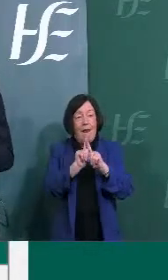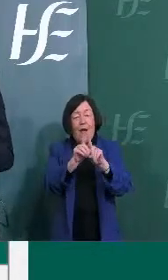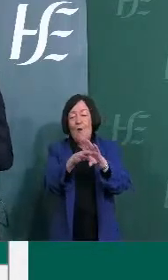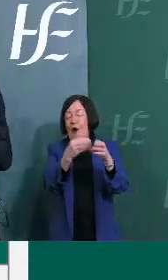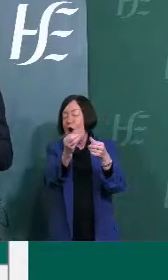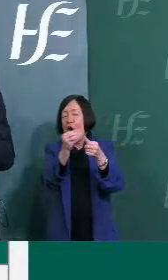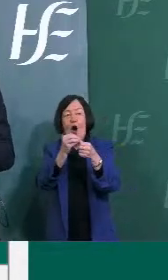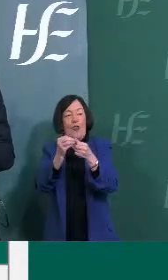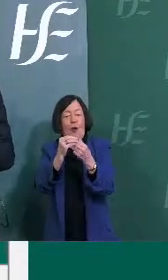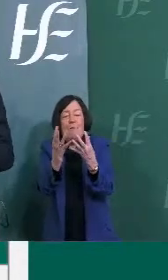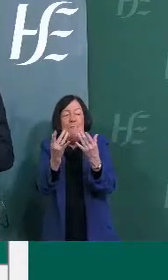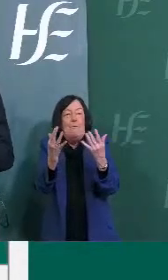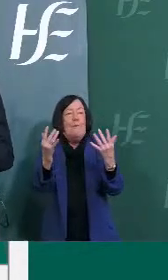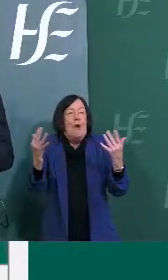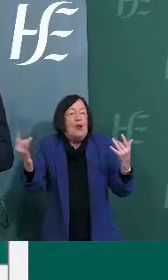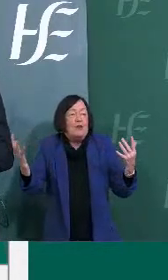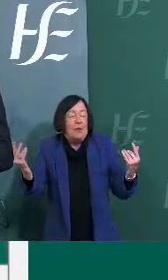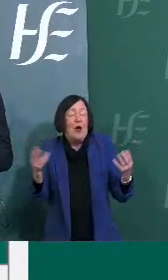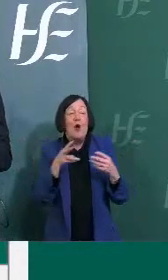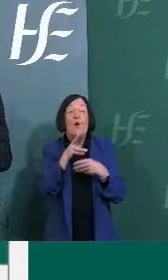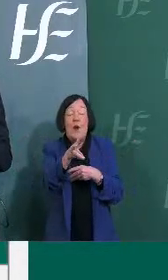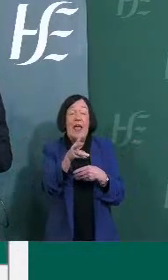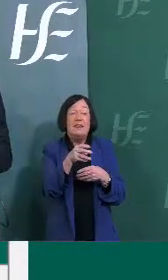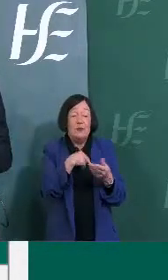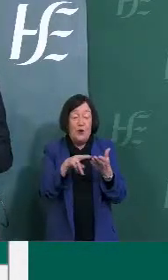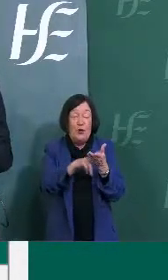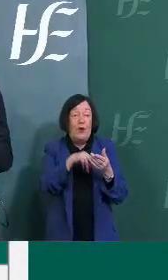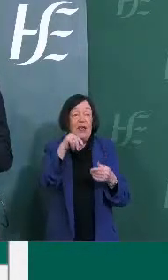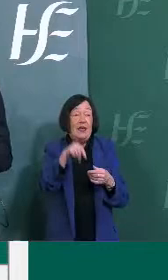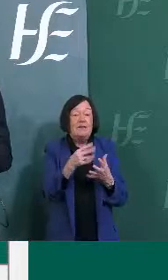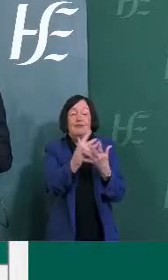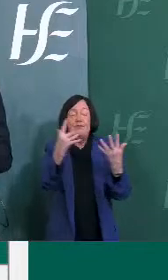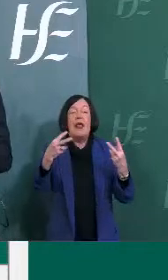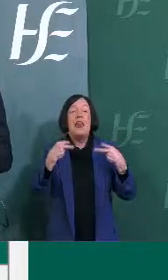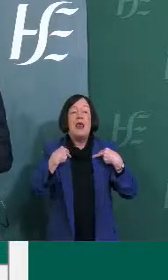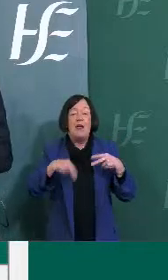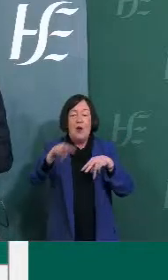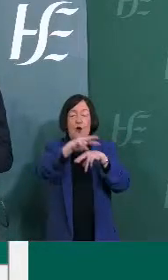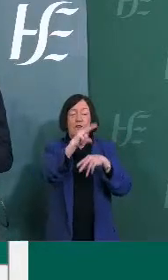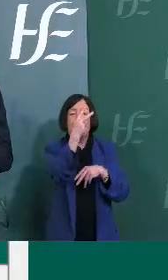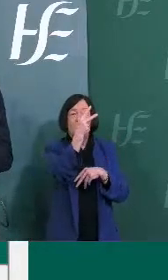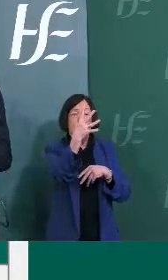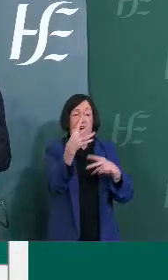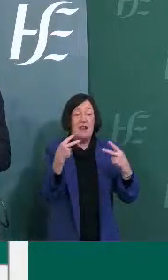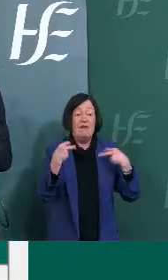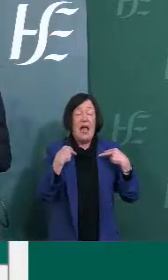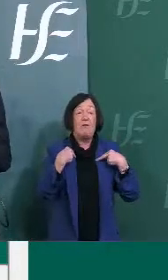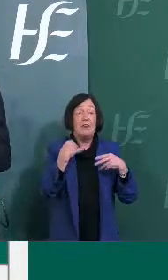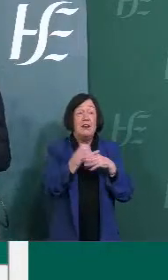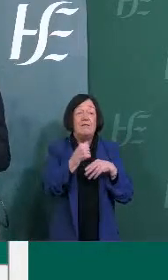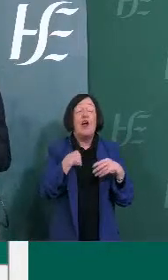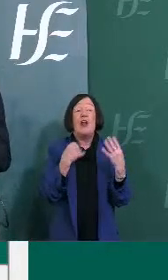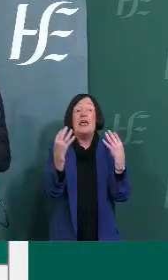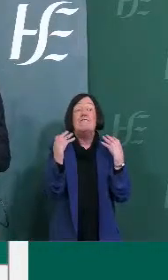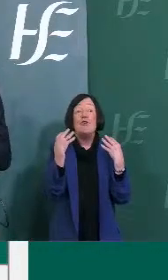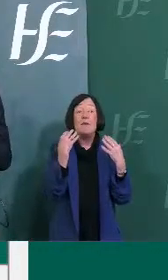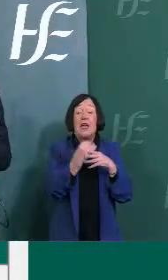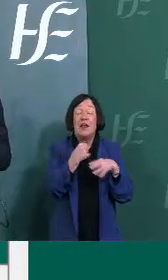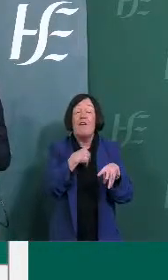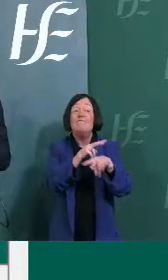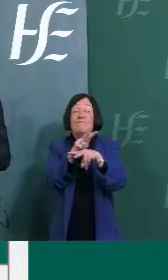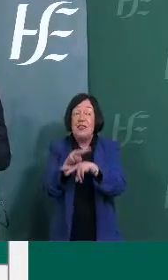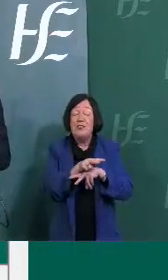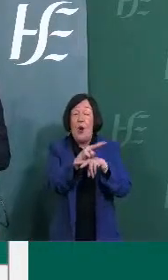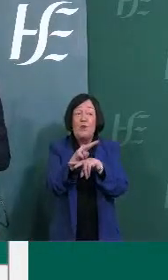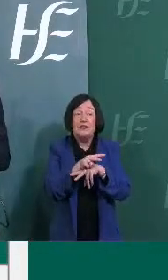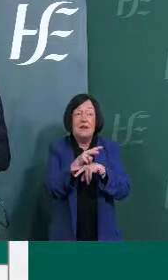other multiple channels that we're using in multiple languages. There's over 35 languages now in terms of where information is, or videos and